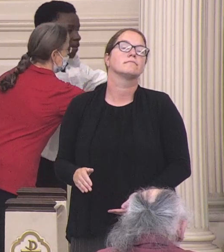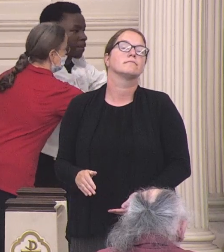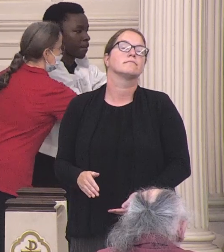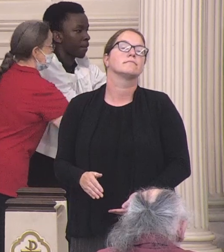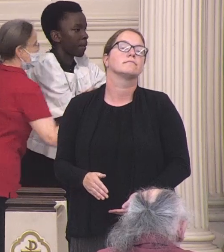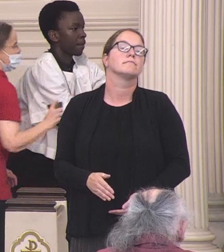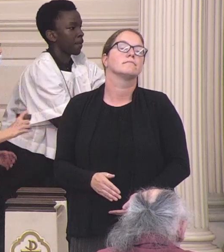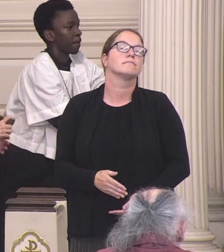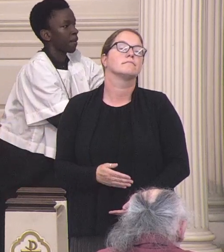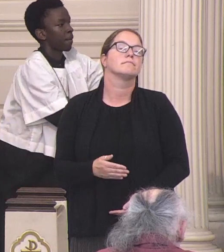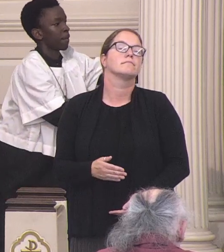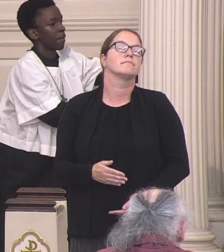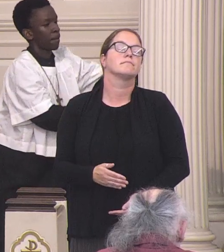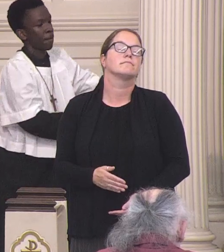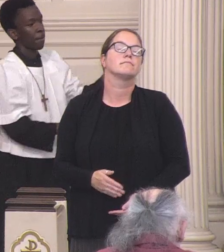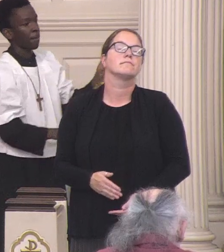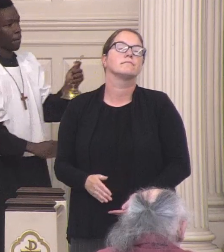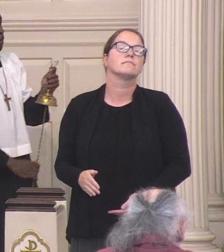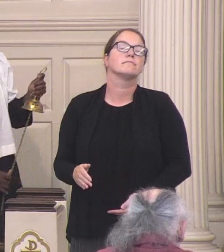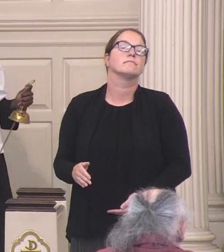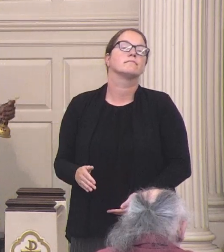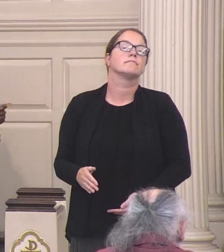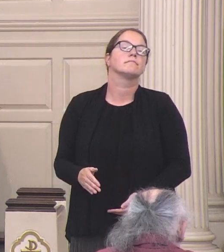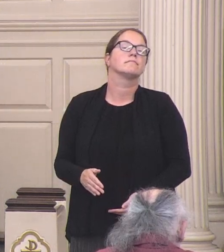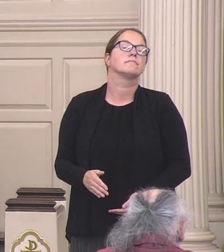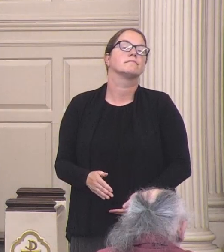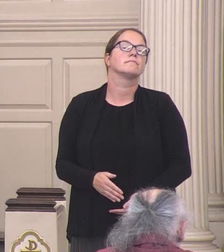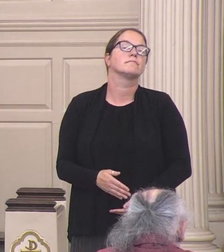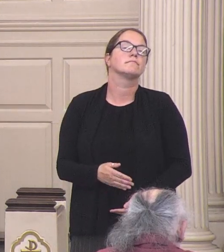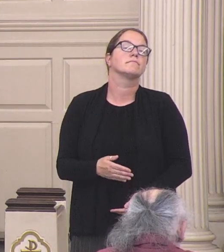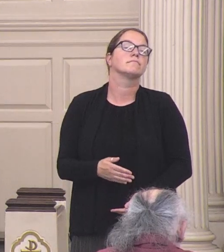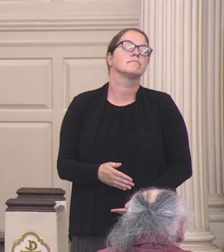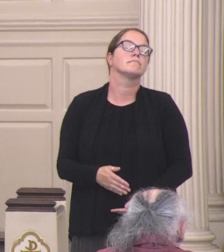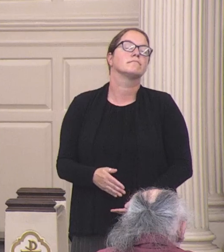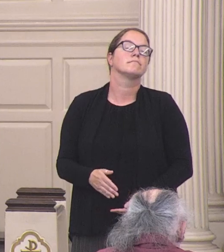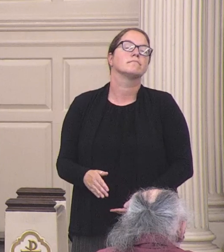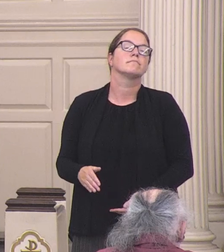deprecatione mea.